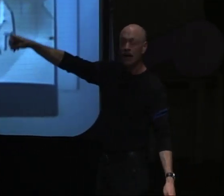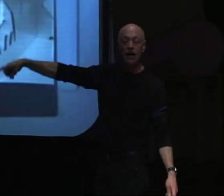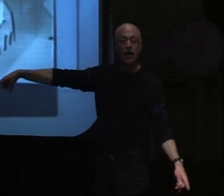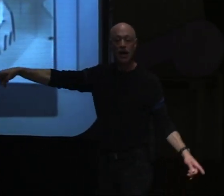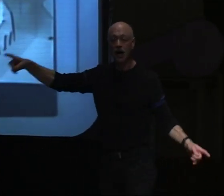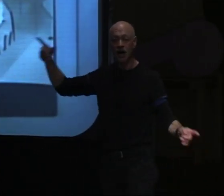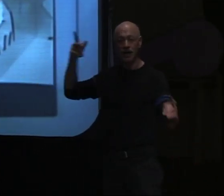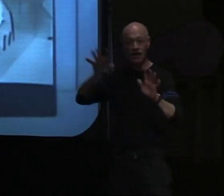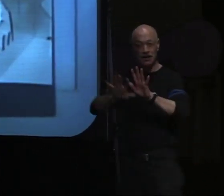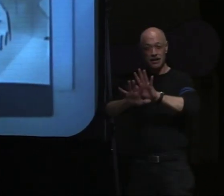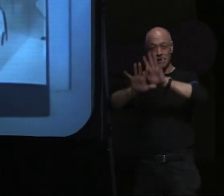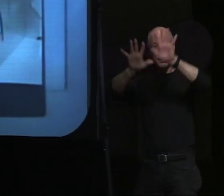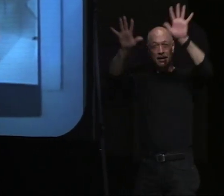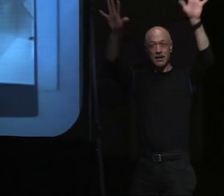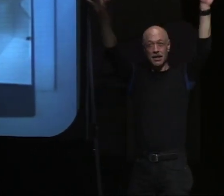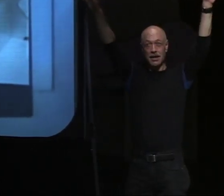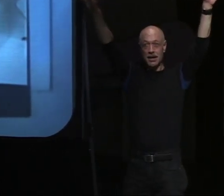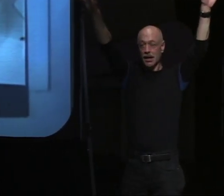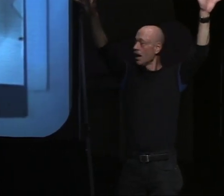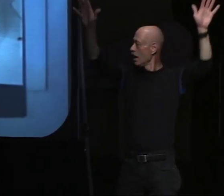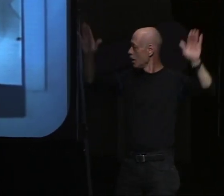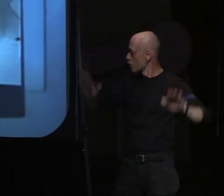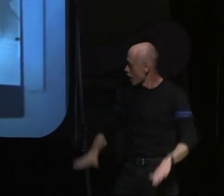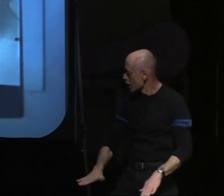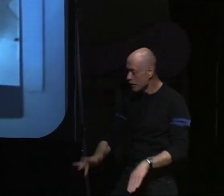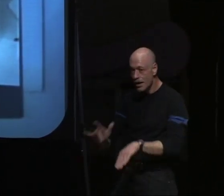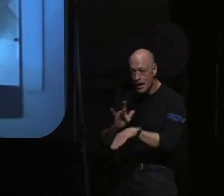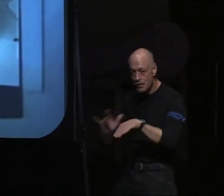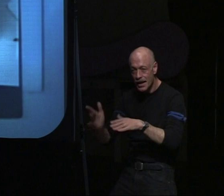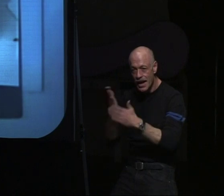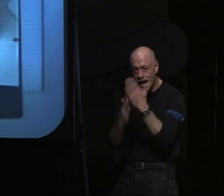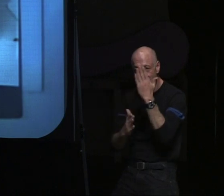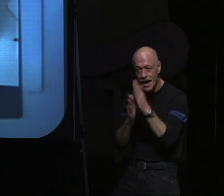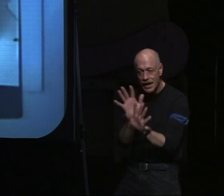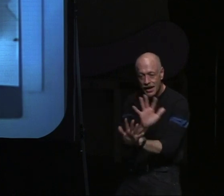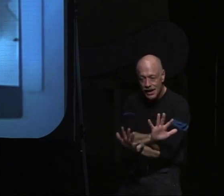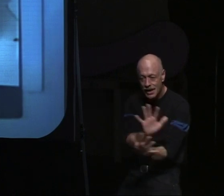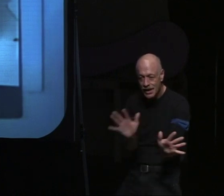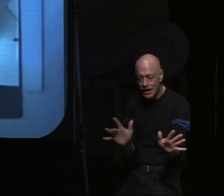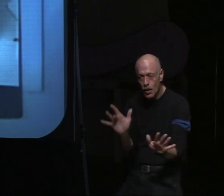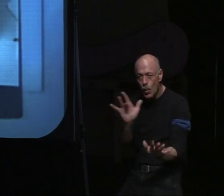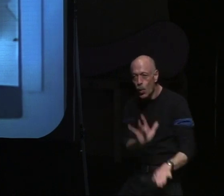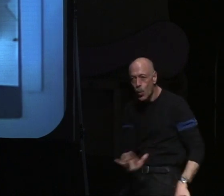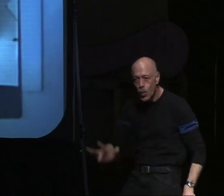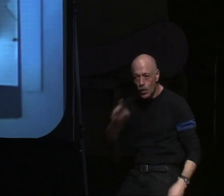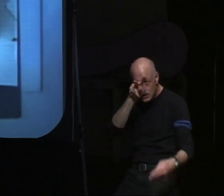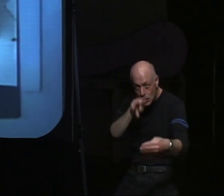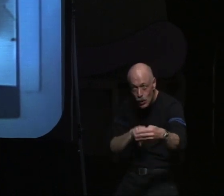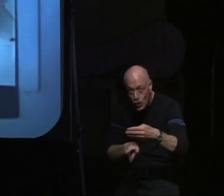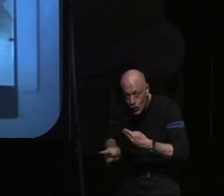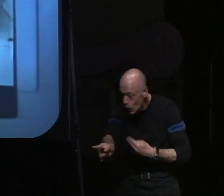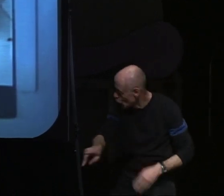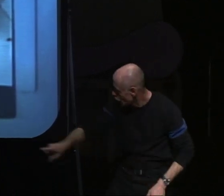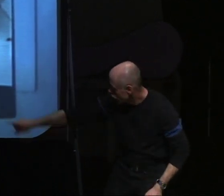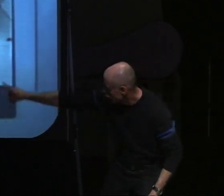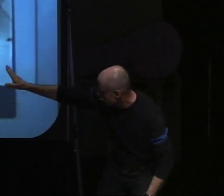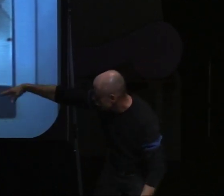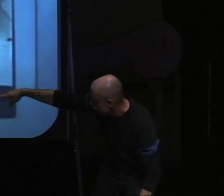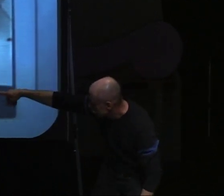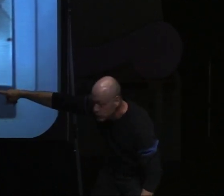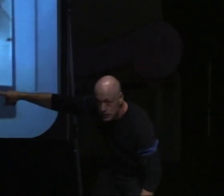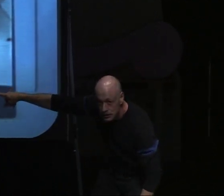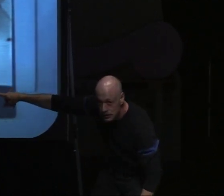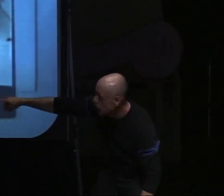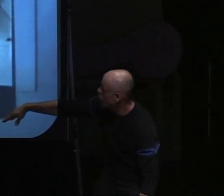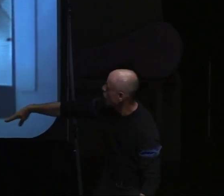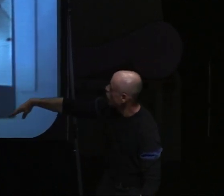The bottom picture on the left, you can see the hands spreading out, and on the bottom, the hand shapes are there, but it's negative space, so you're